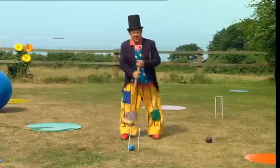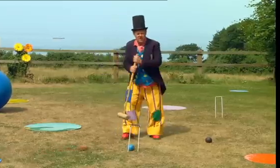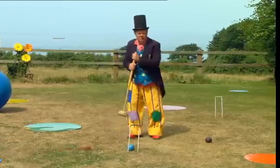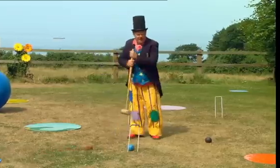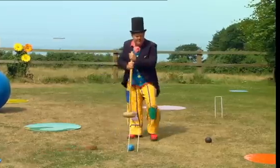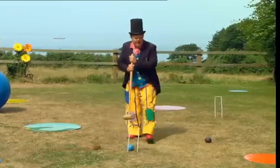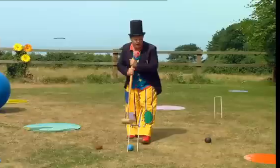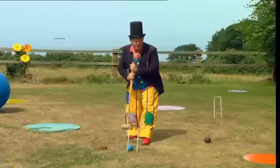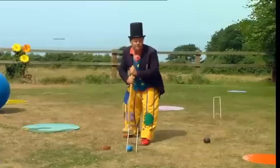Right, here we go.